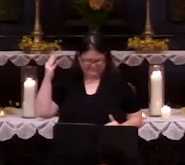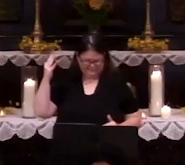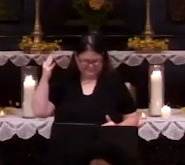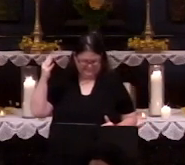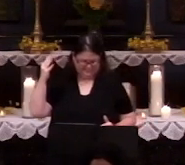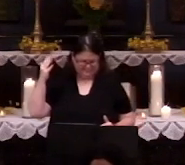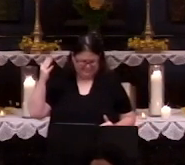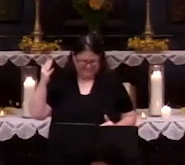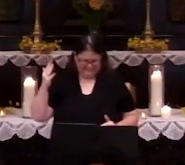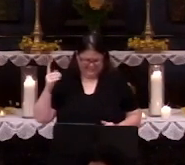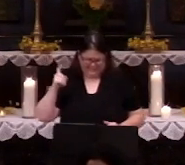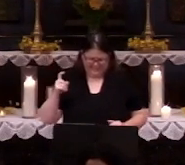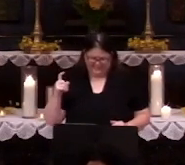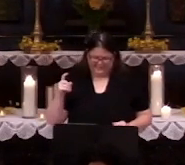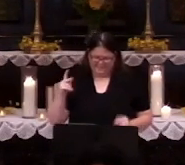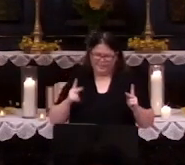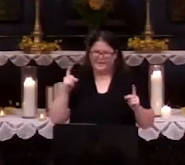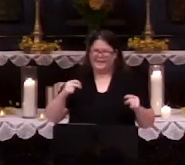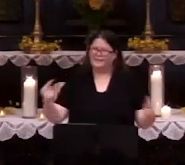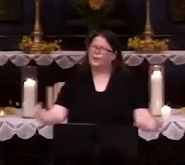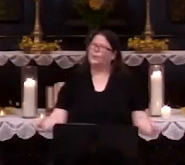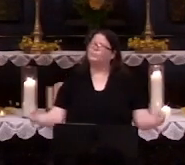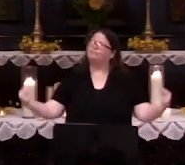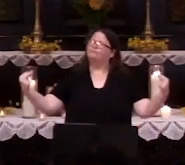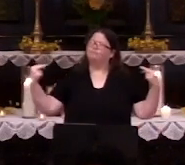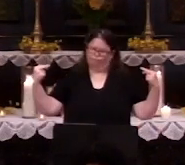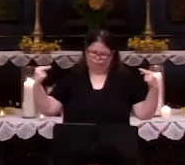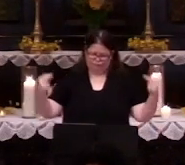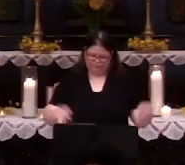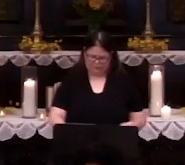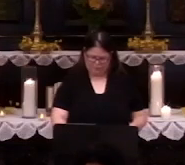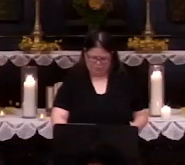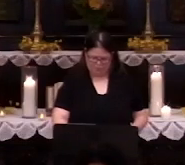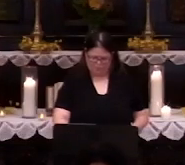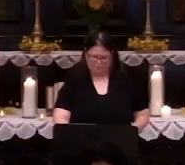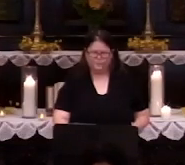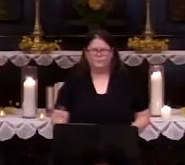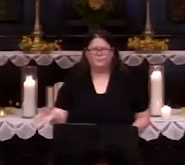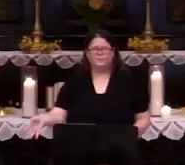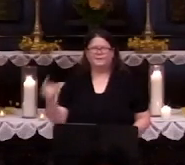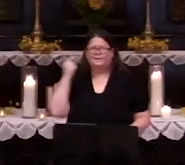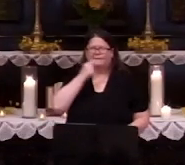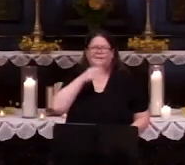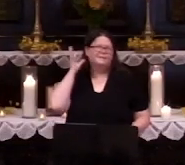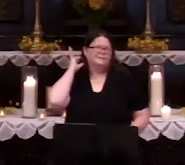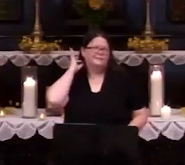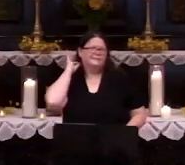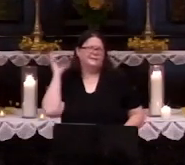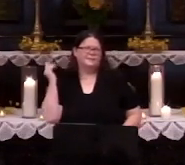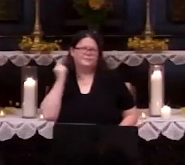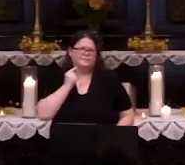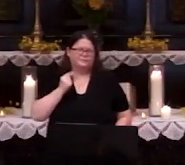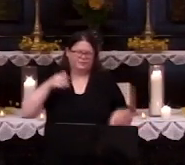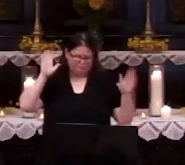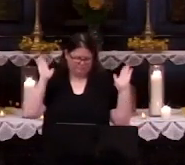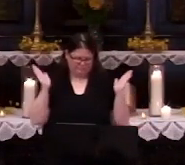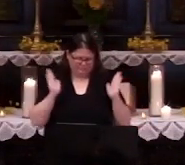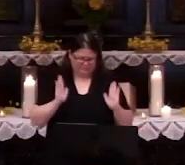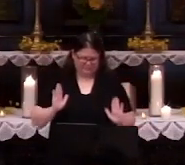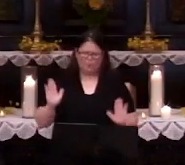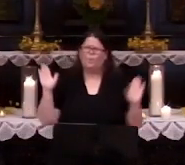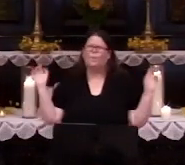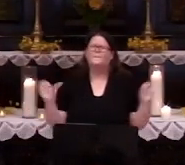Escape, and so do I. Hair, mouth, figure, dress, voice, style, movement, hands,